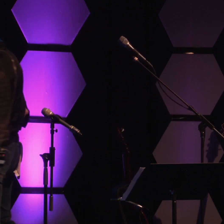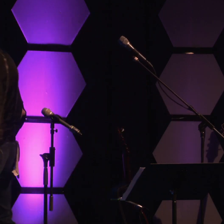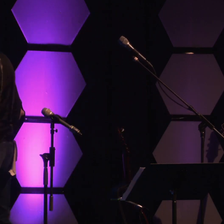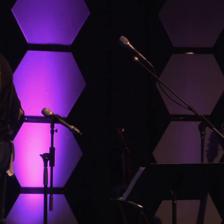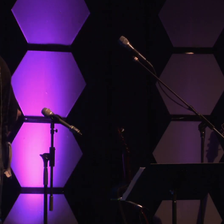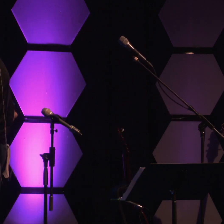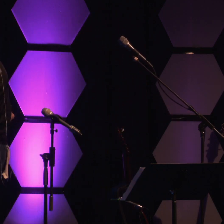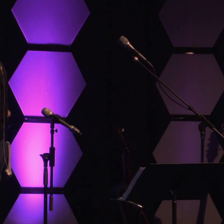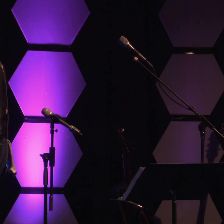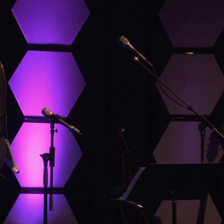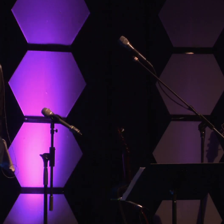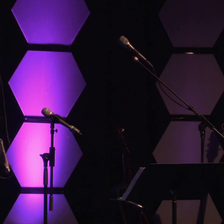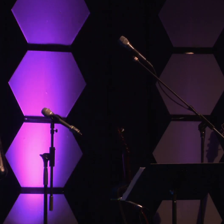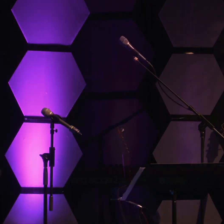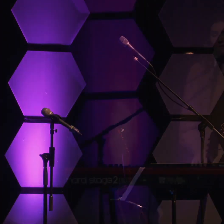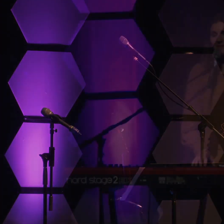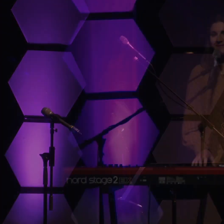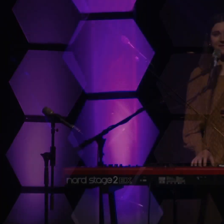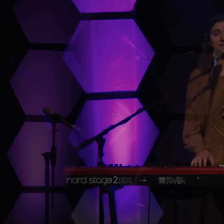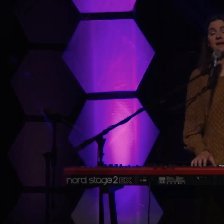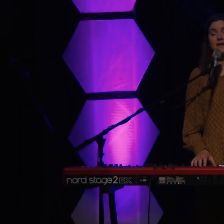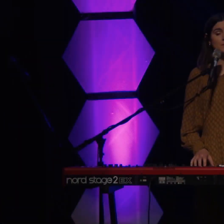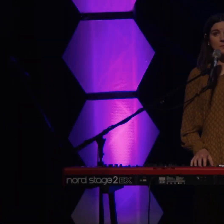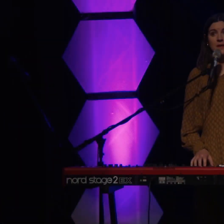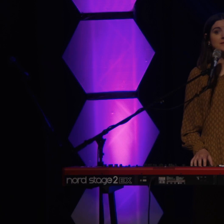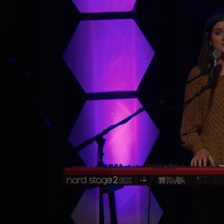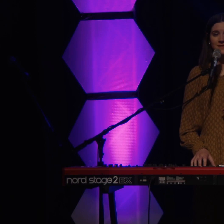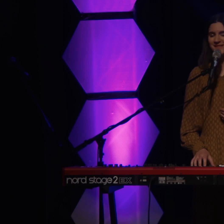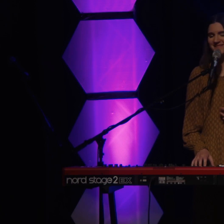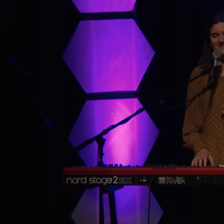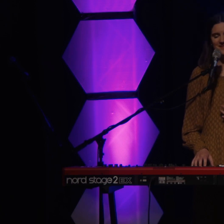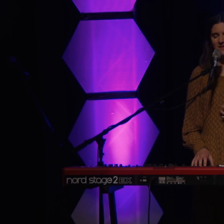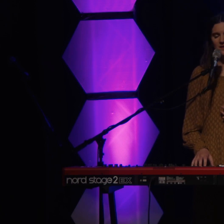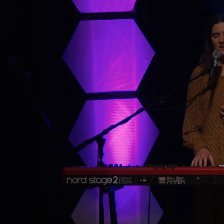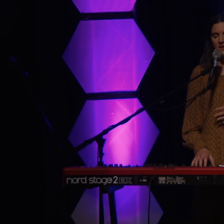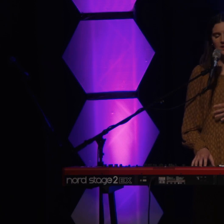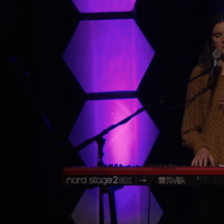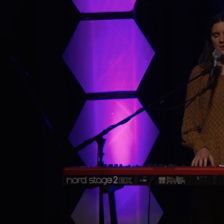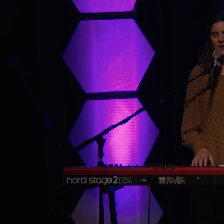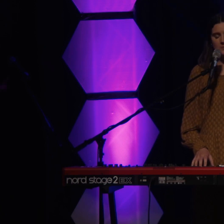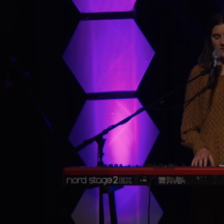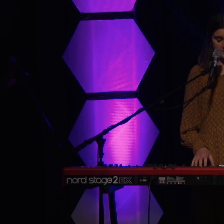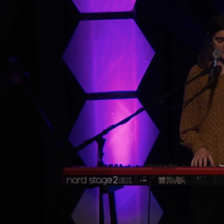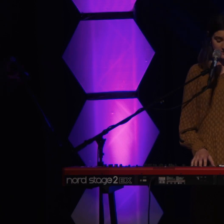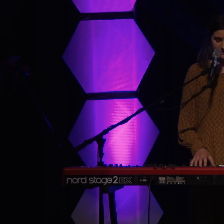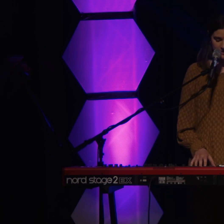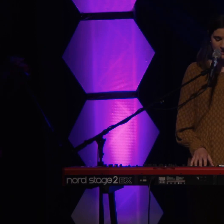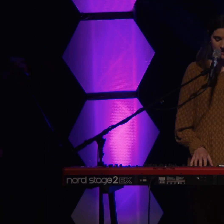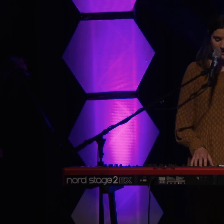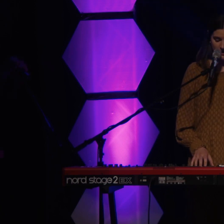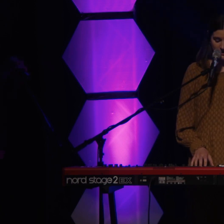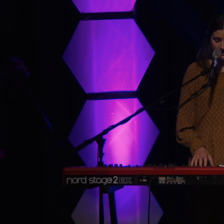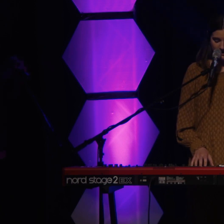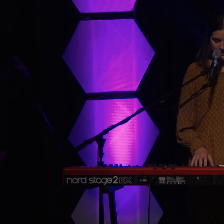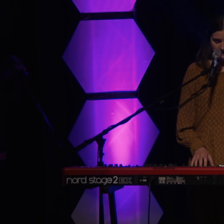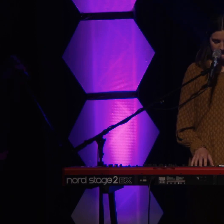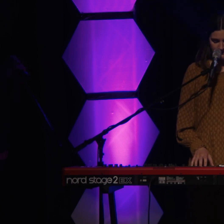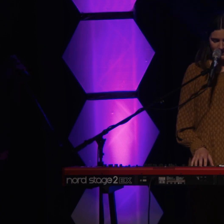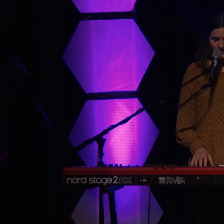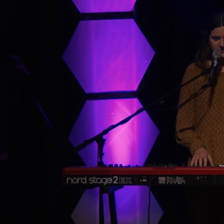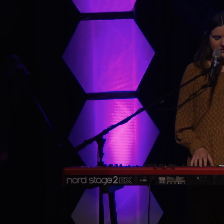God, thank you that we are welcome at the table. And God, I'm a mess. And we're all a mess.